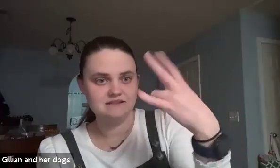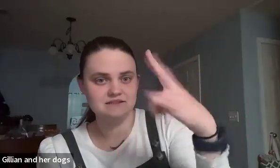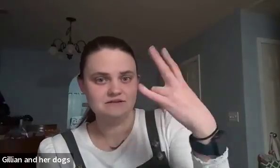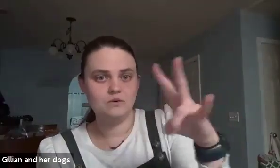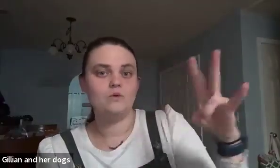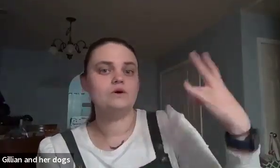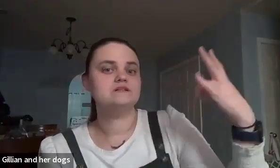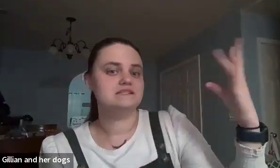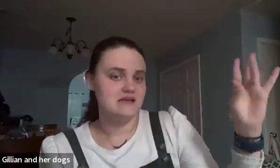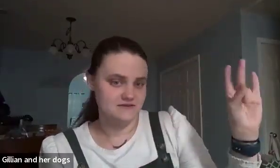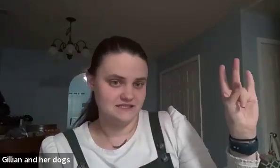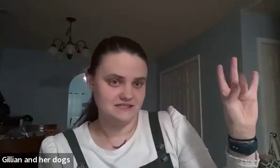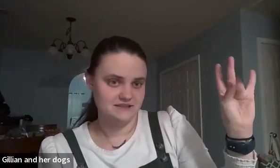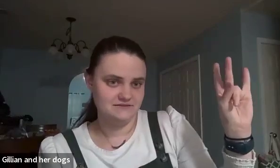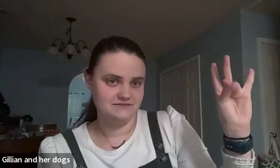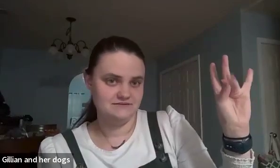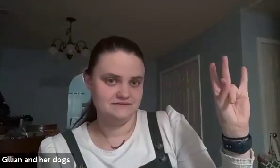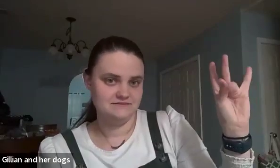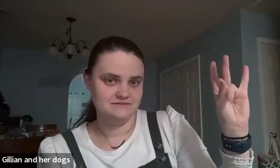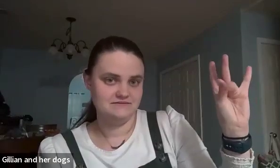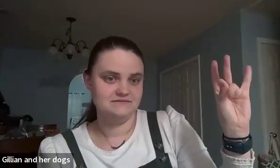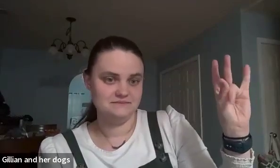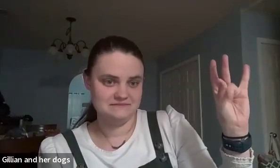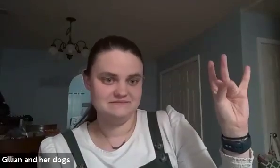17 or 17.